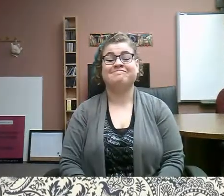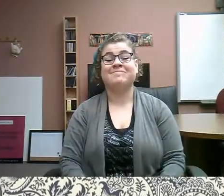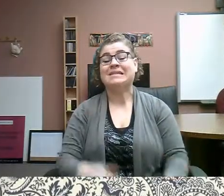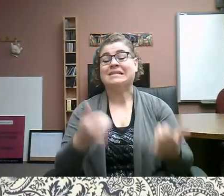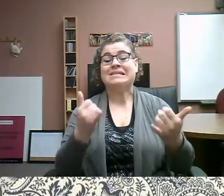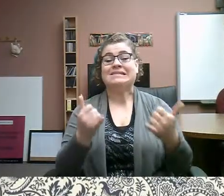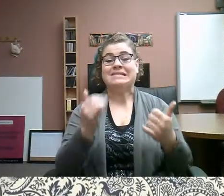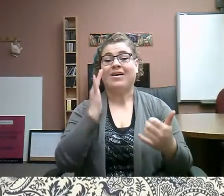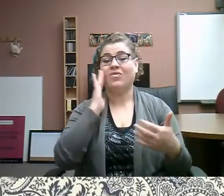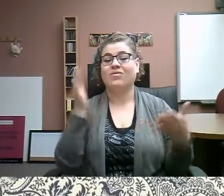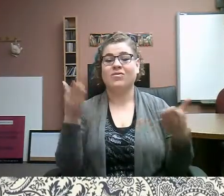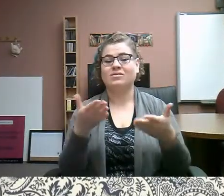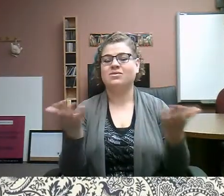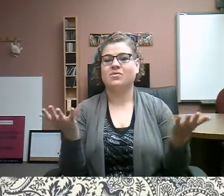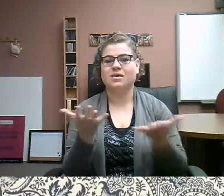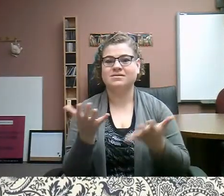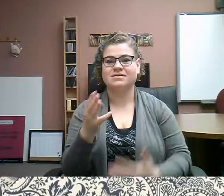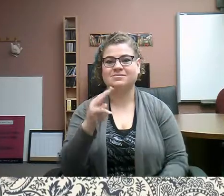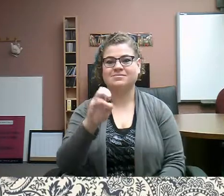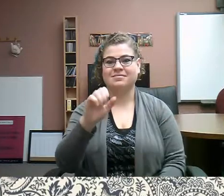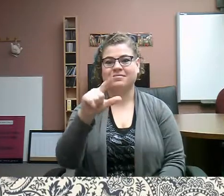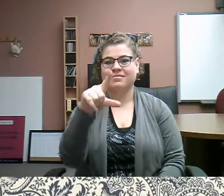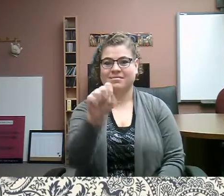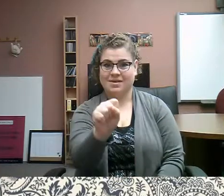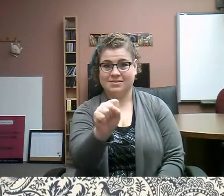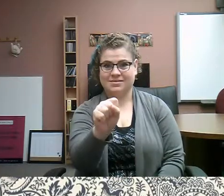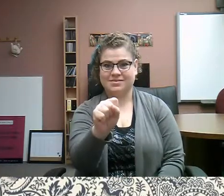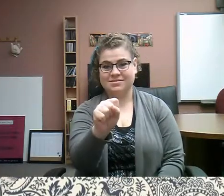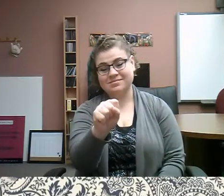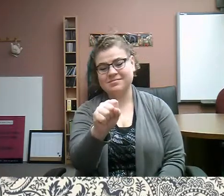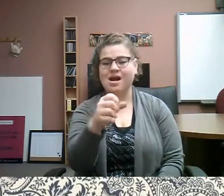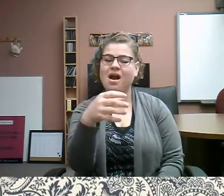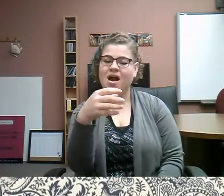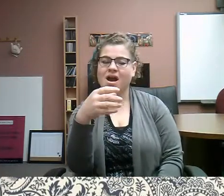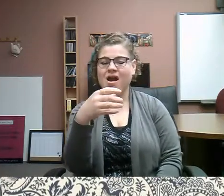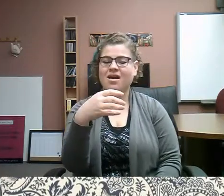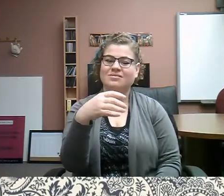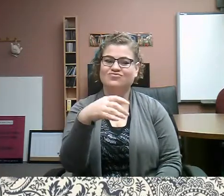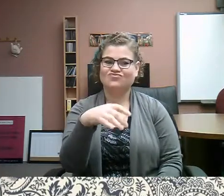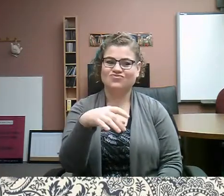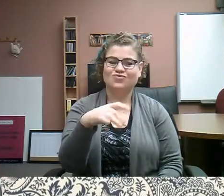Hello and welcome back. Today we're going to be focusing on meals.